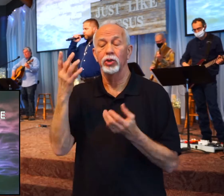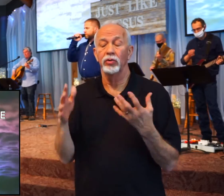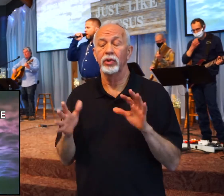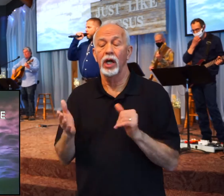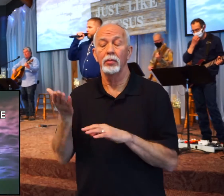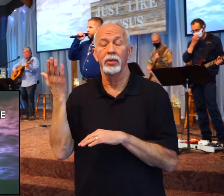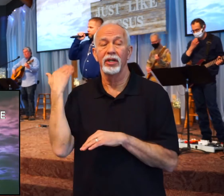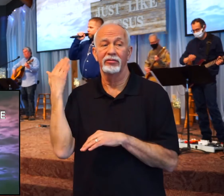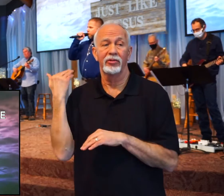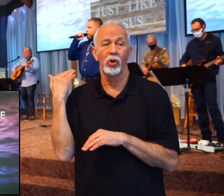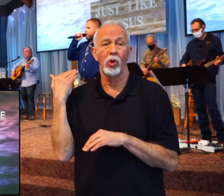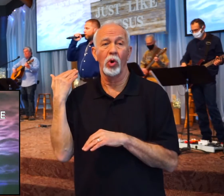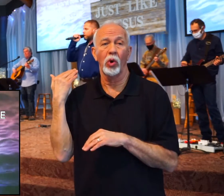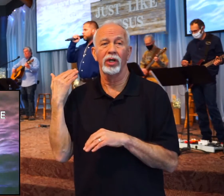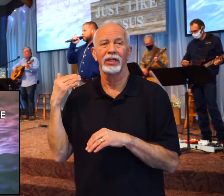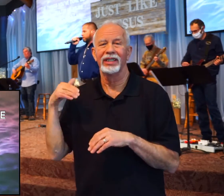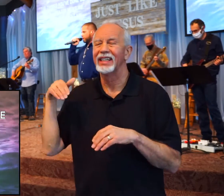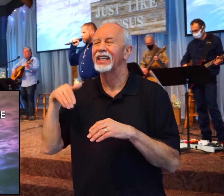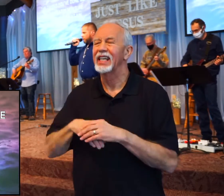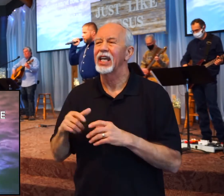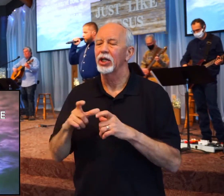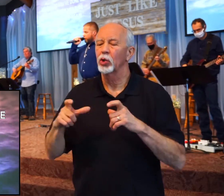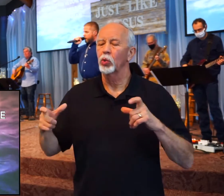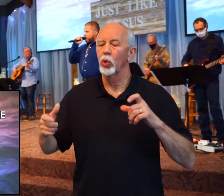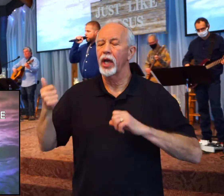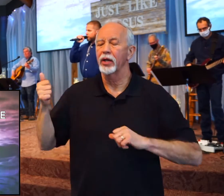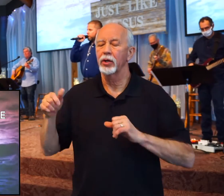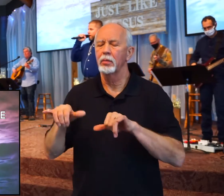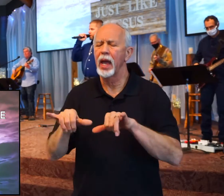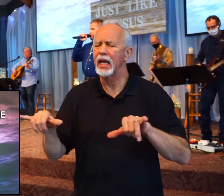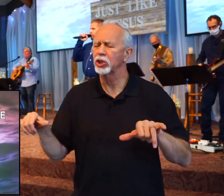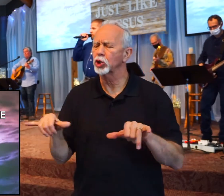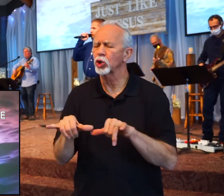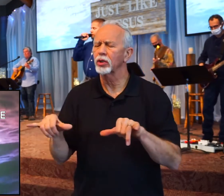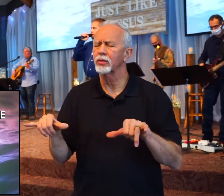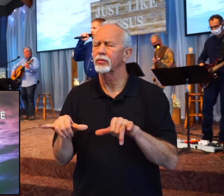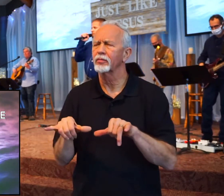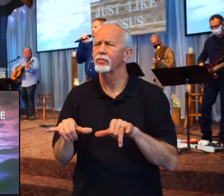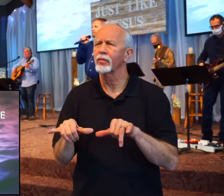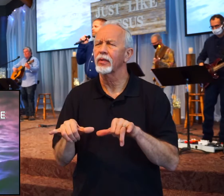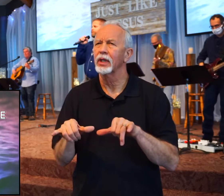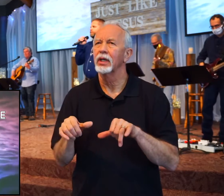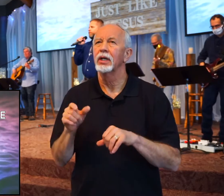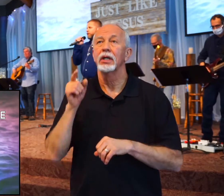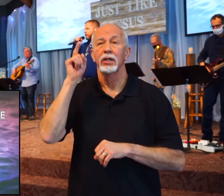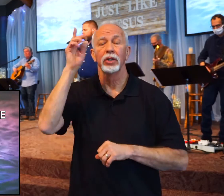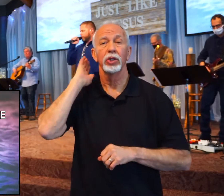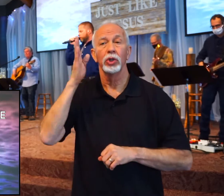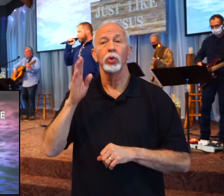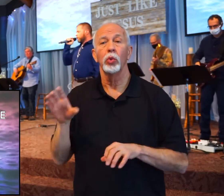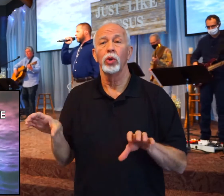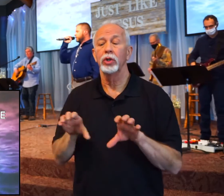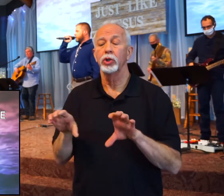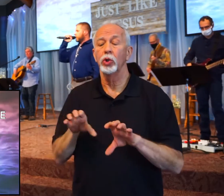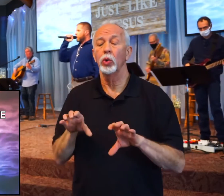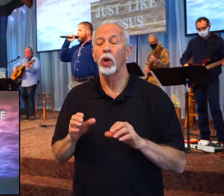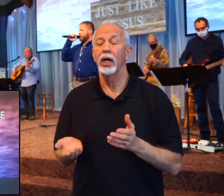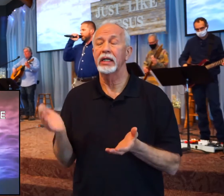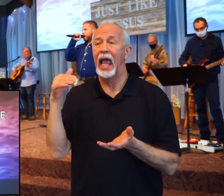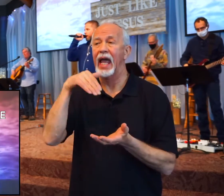Things you've done before, in greater measure, you will